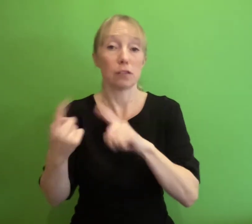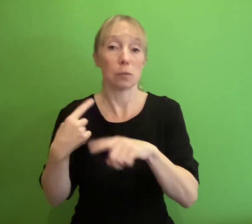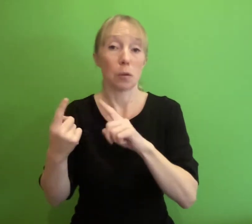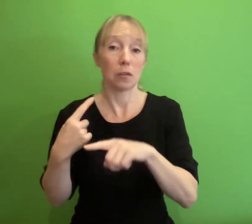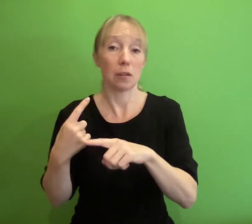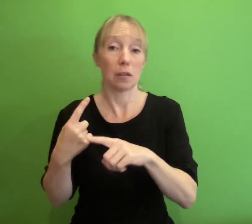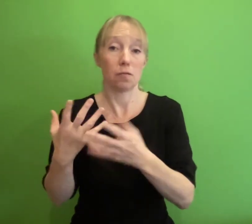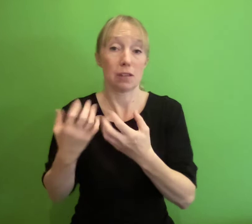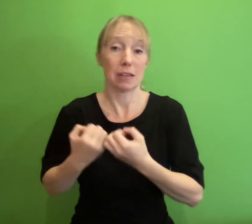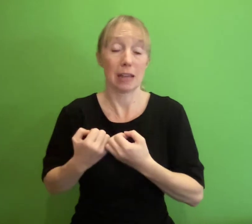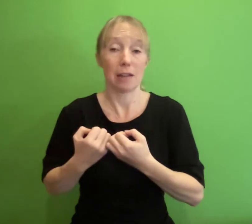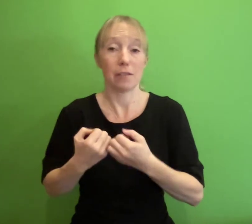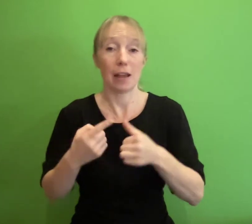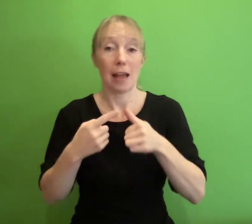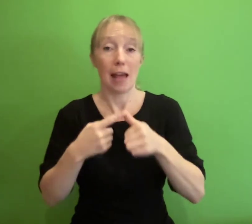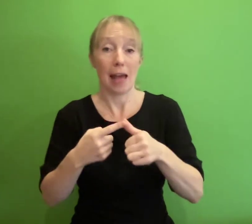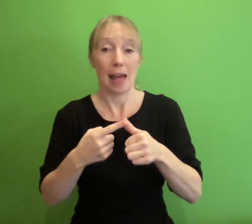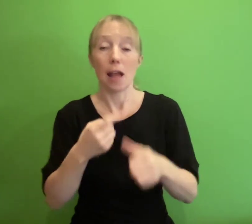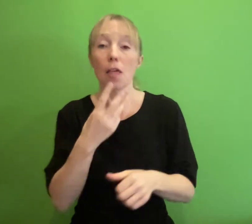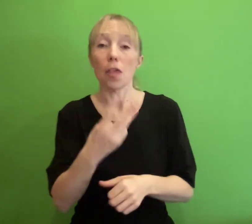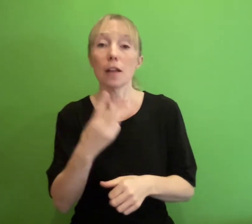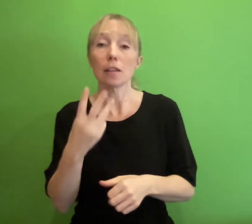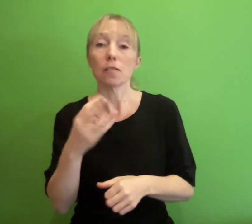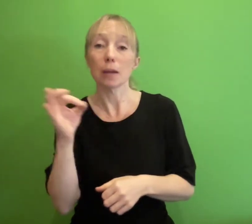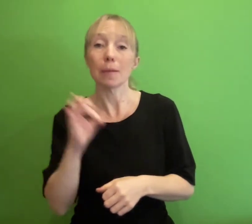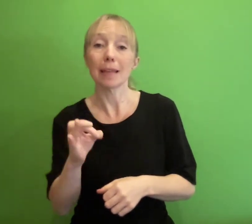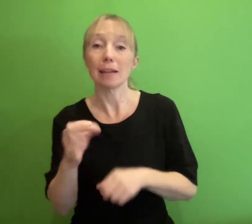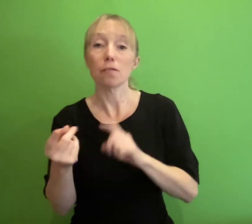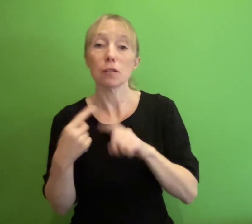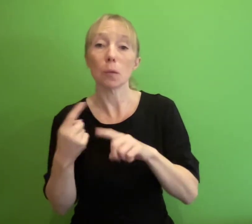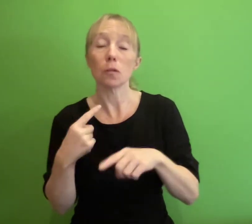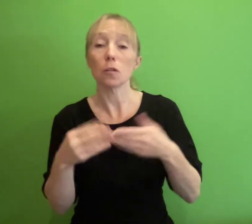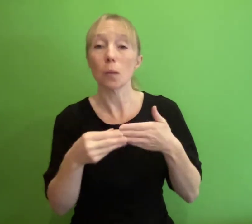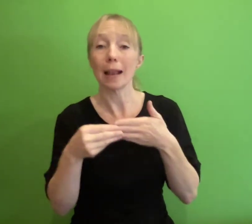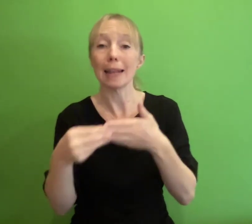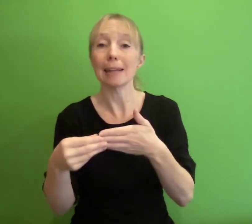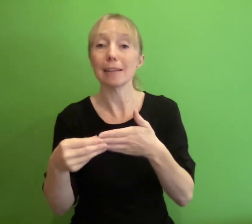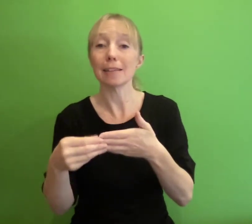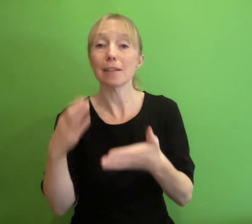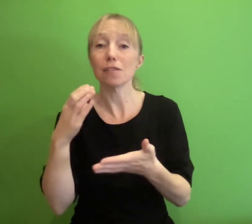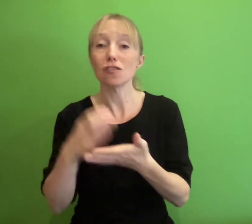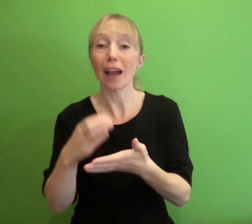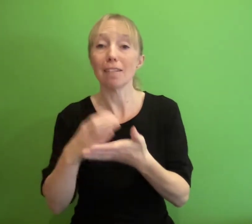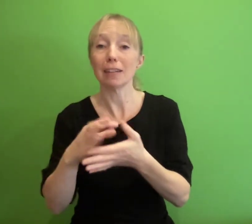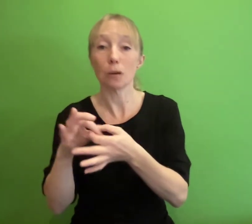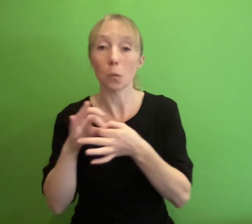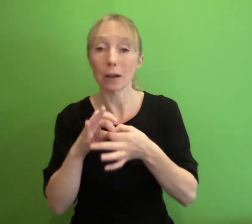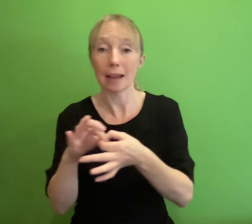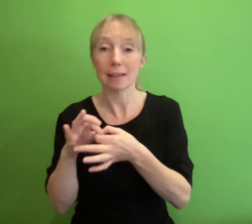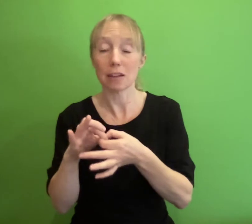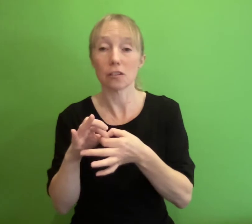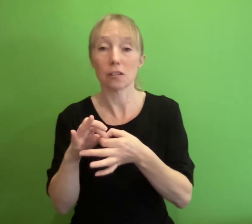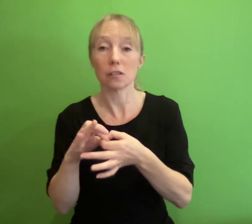A. 33% of respondents were leaders of charity organisations, 33%